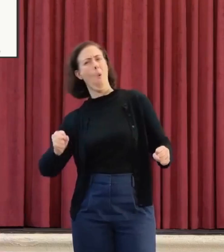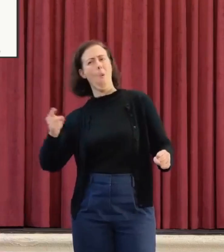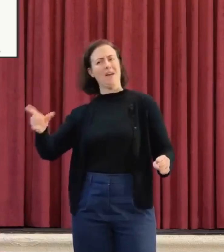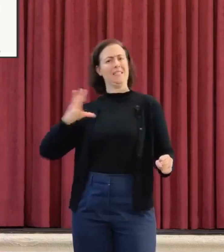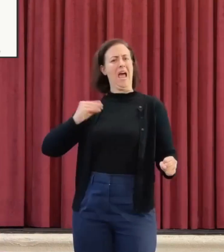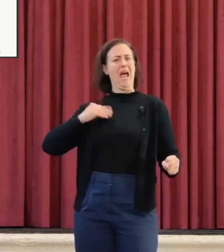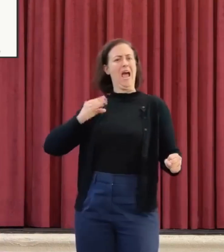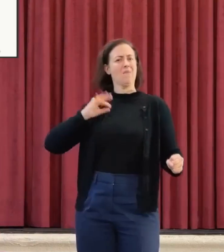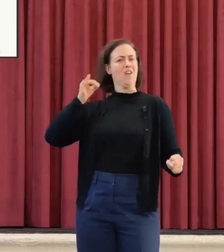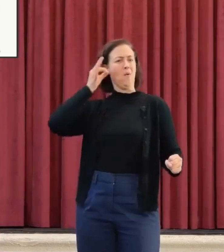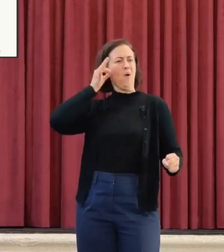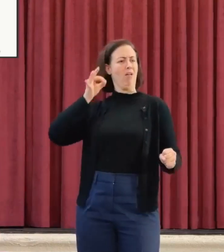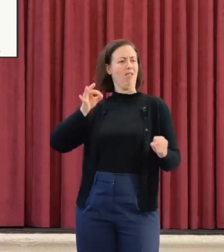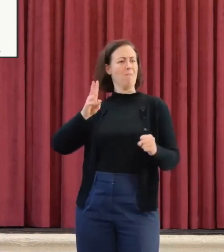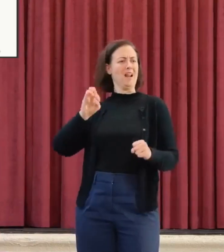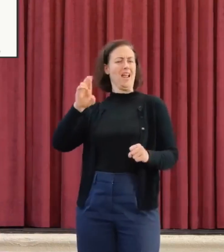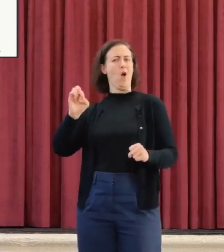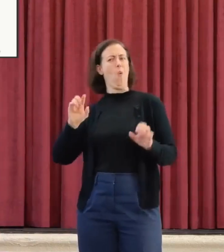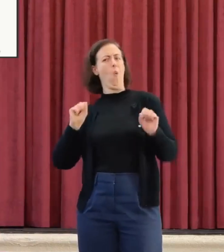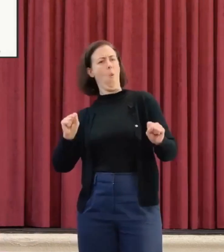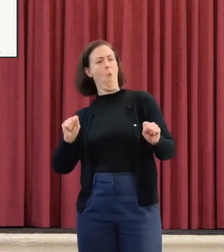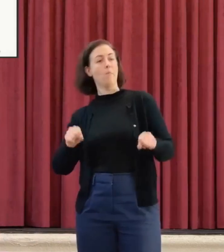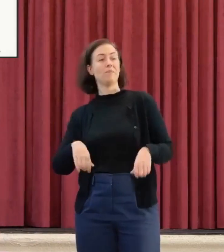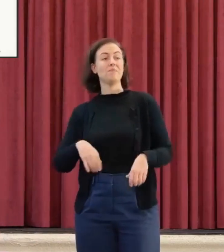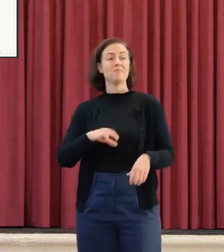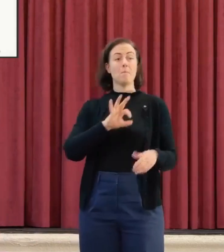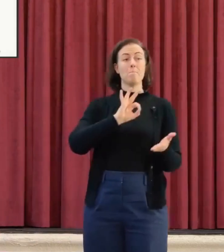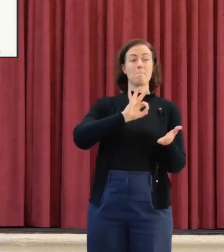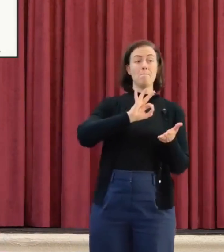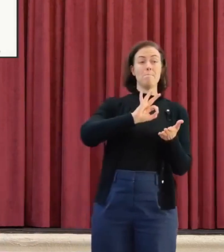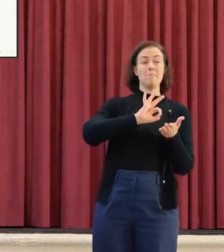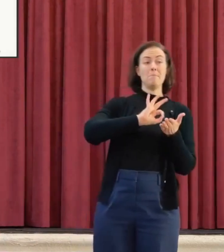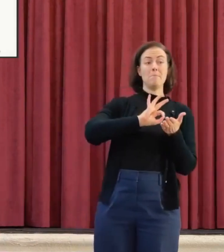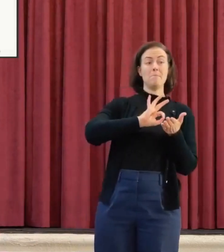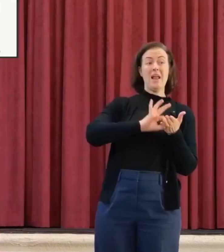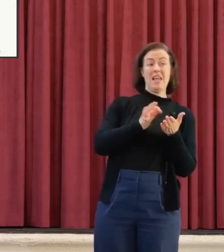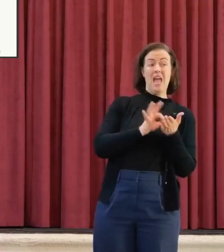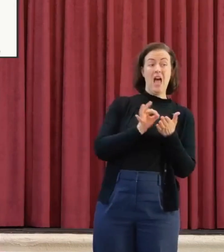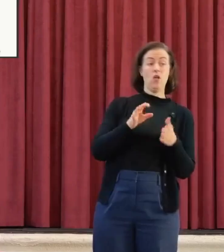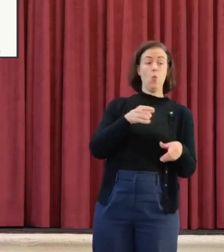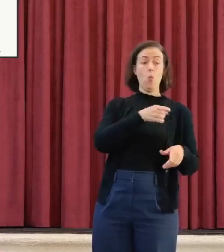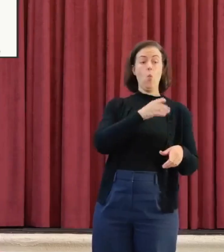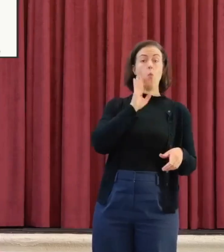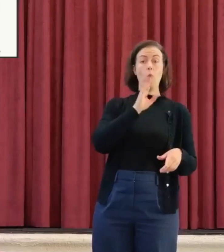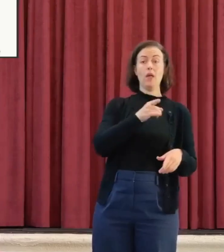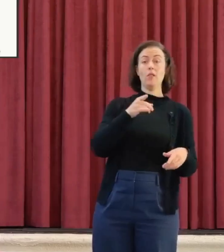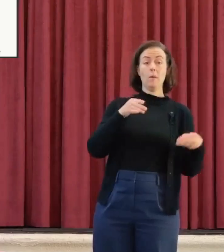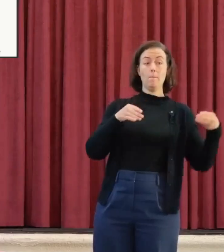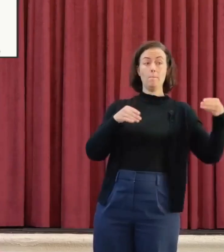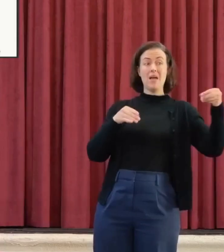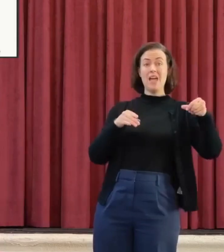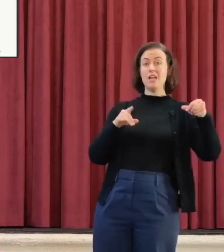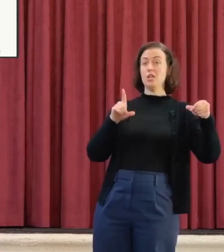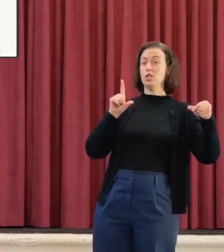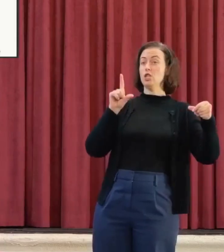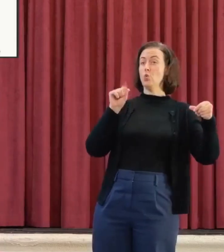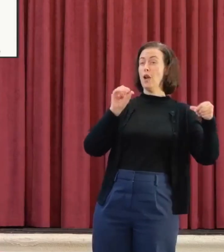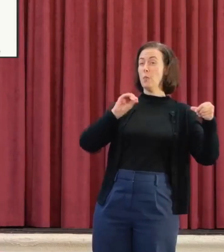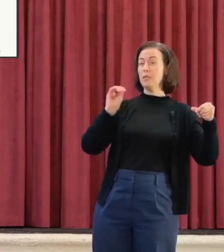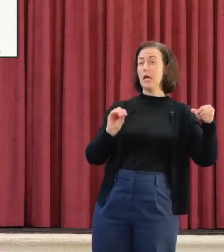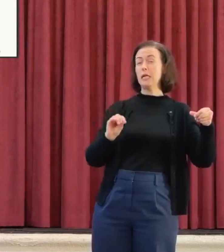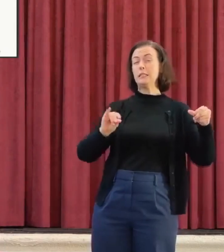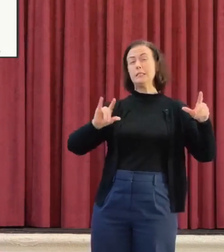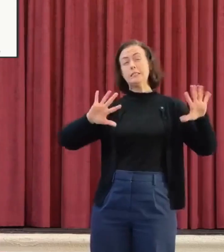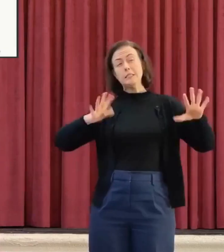earlier, Medi-Cal will pay you a 20%, but it's actually not full 20%. They may pay really like a fraction of that